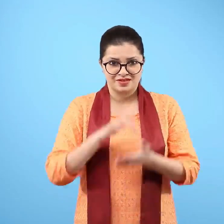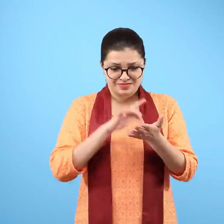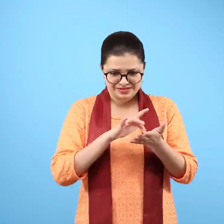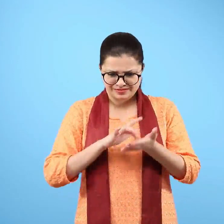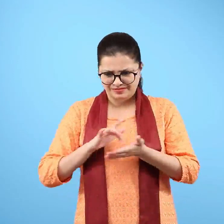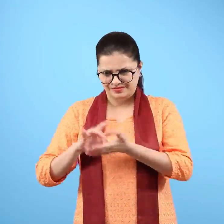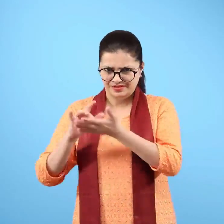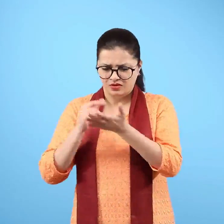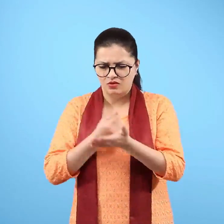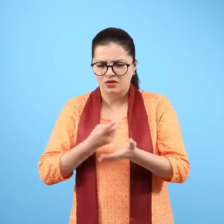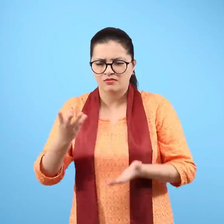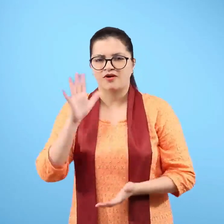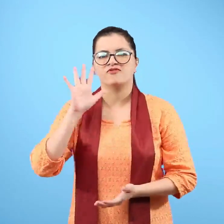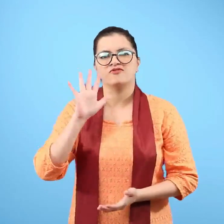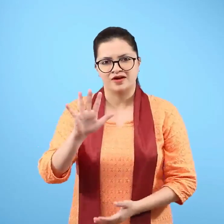These are 5 towns.